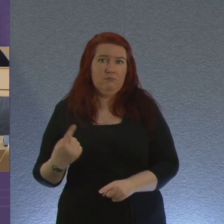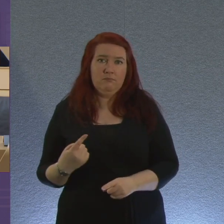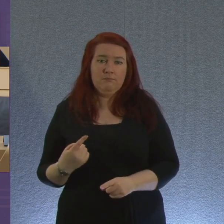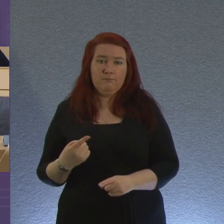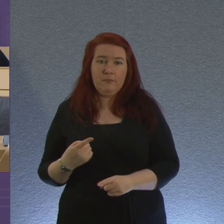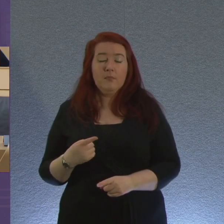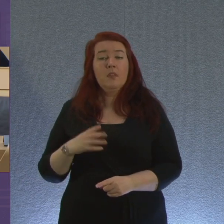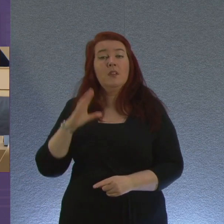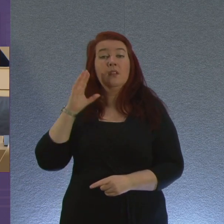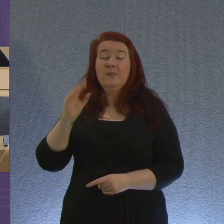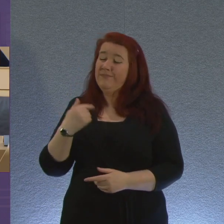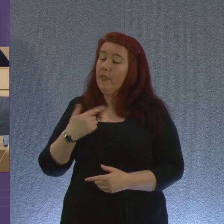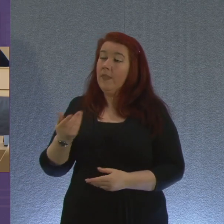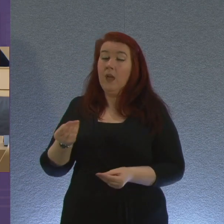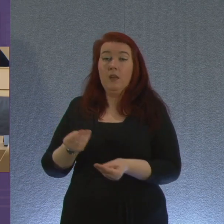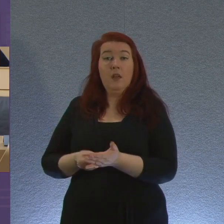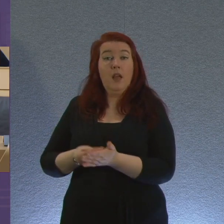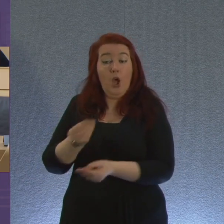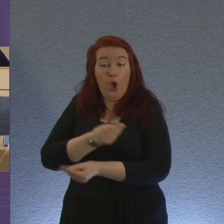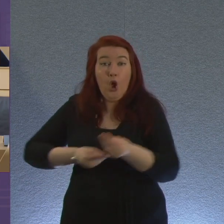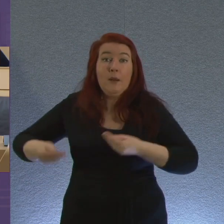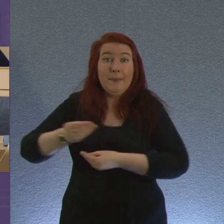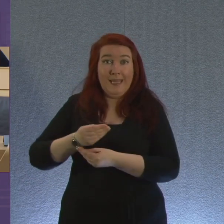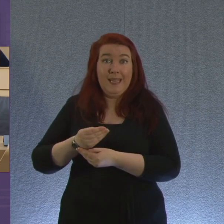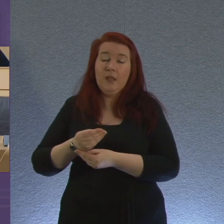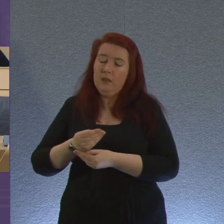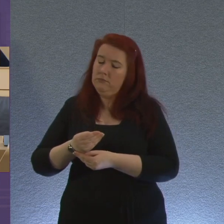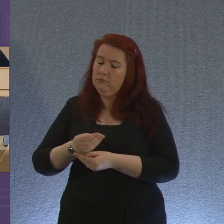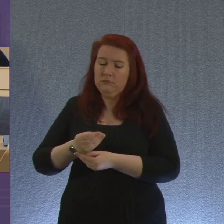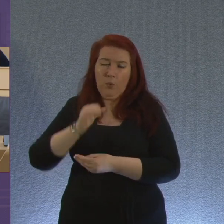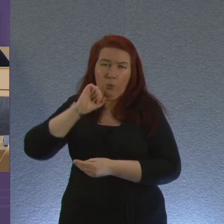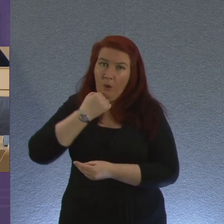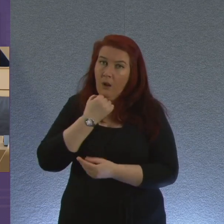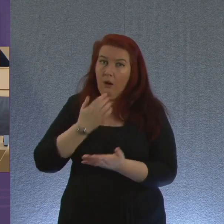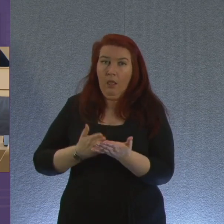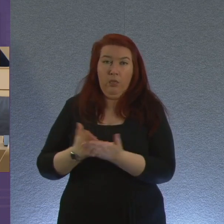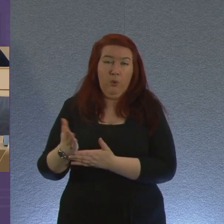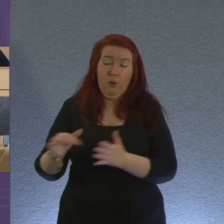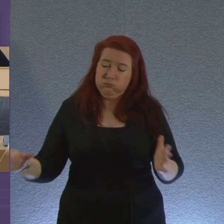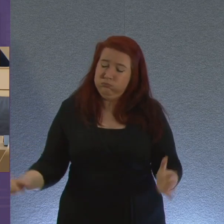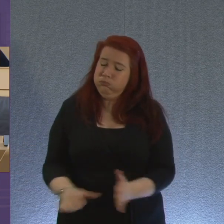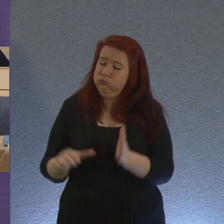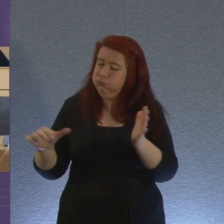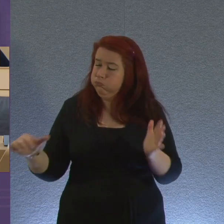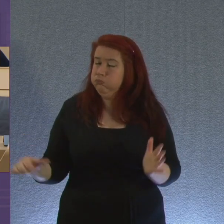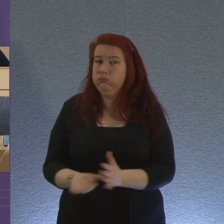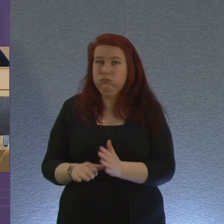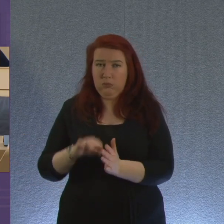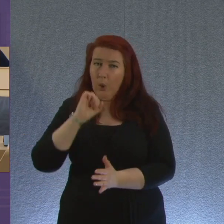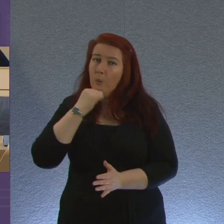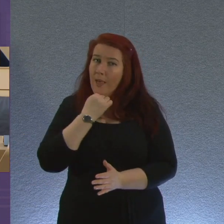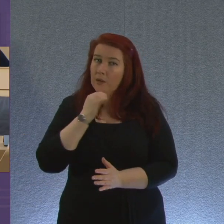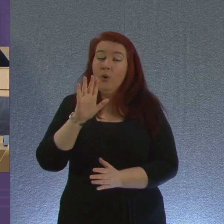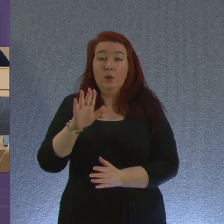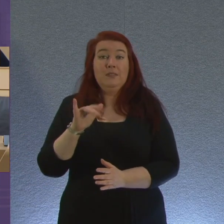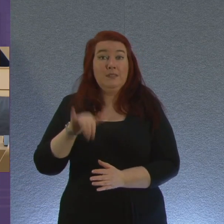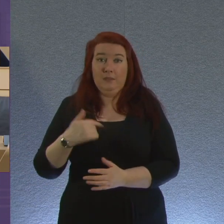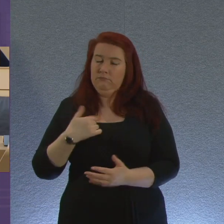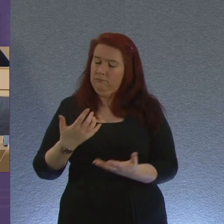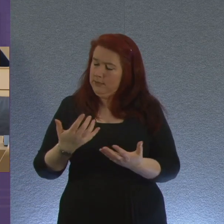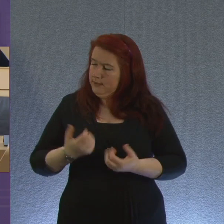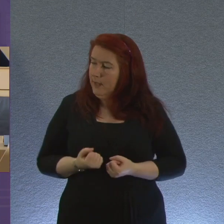Presiding Officer, is going to go through a major difficult time. So whilst I accept that we need to look